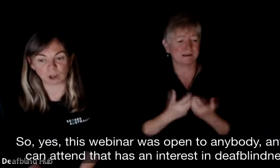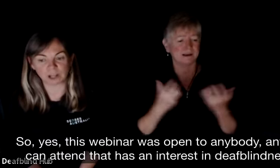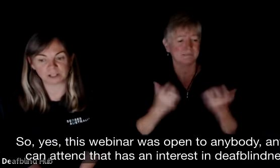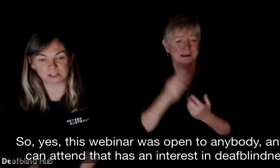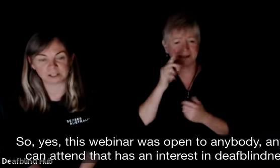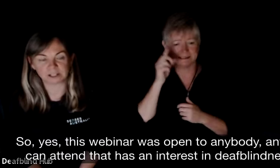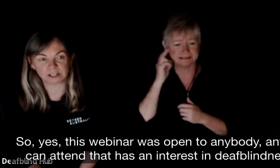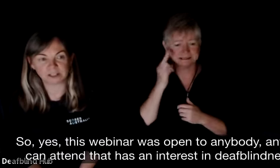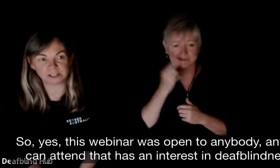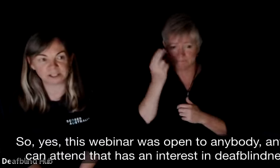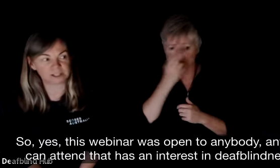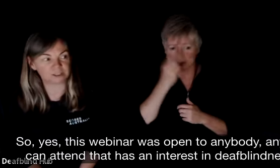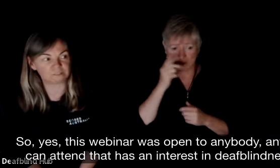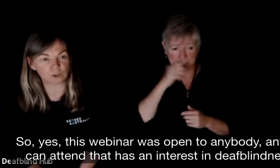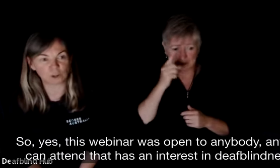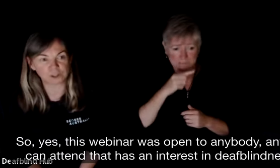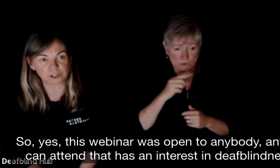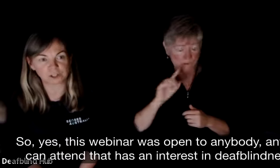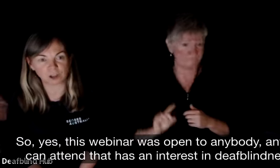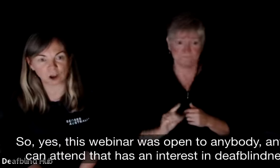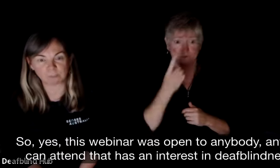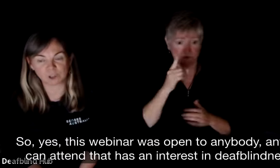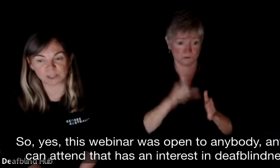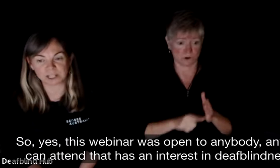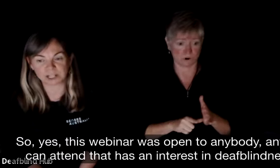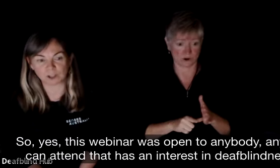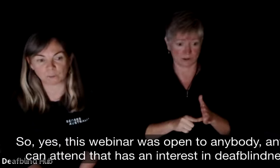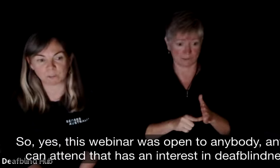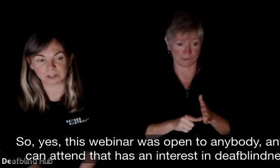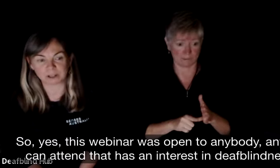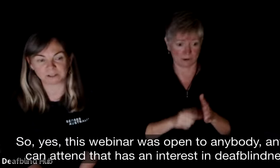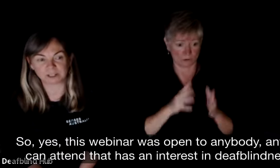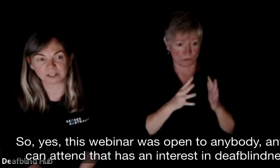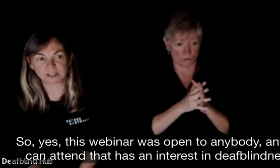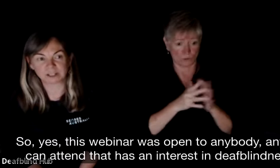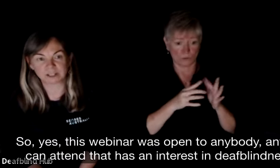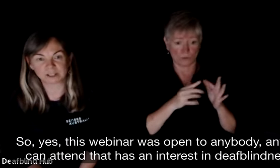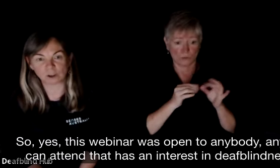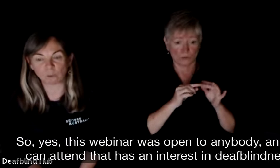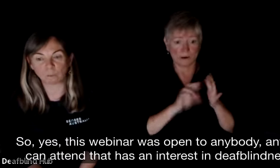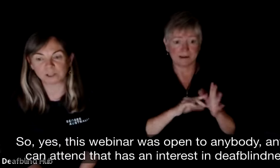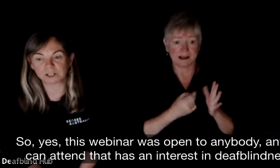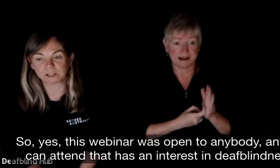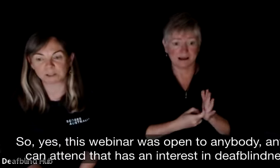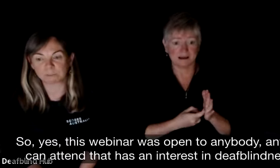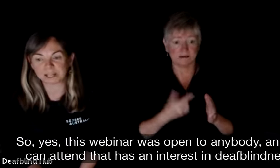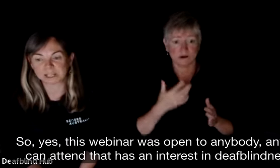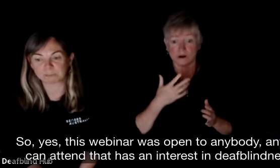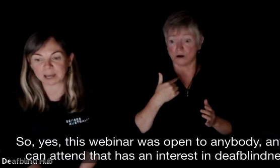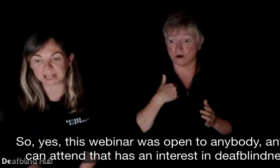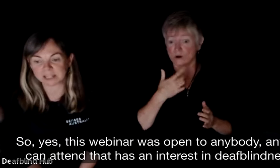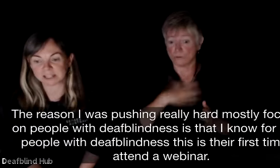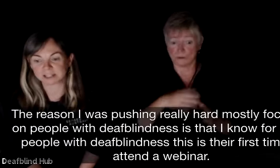deaf blindness, this is their first time to attend a webinar. So I wanted to